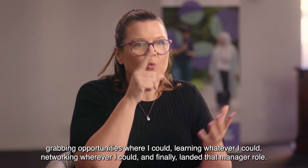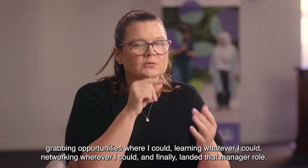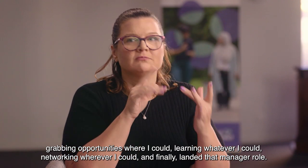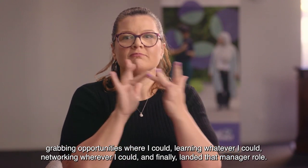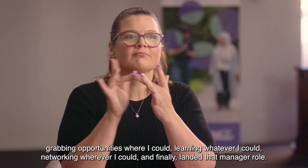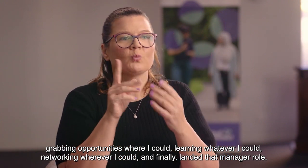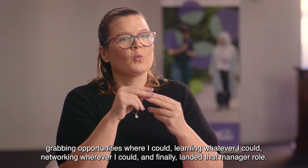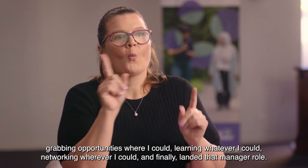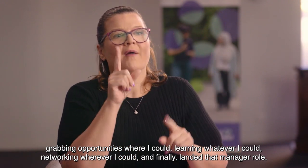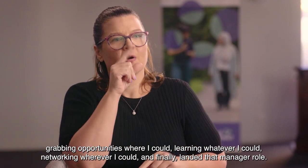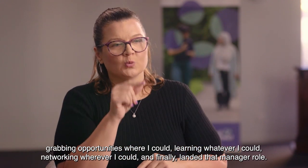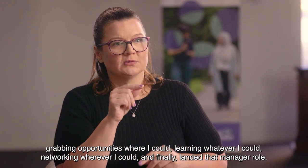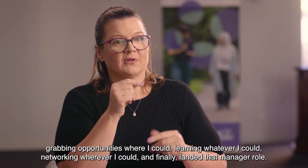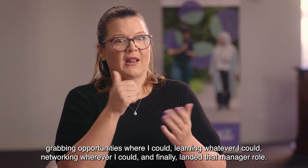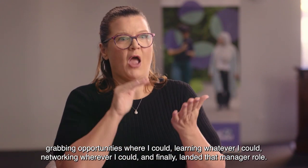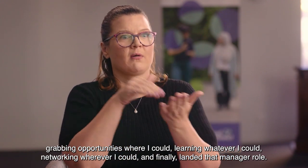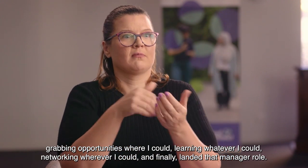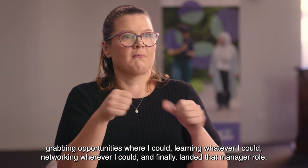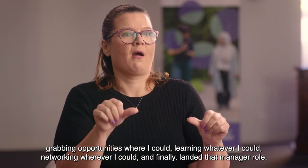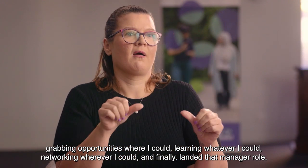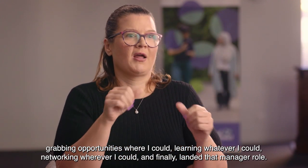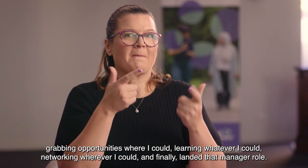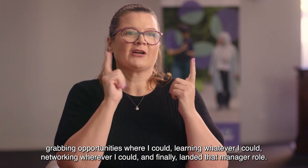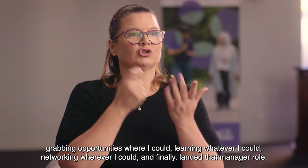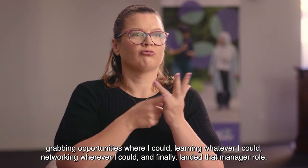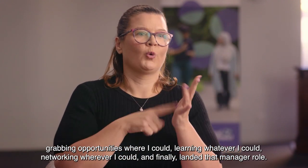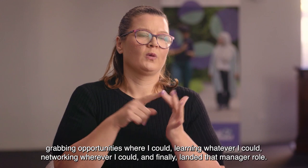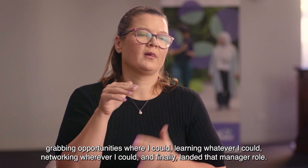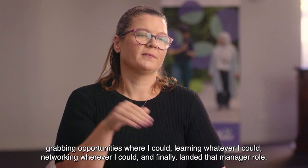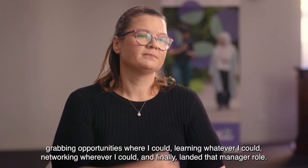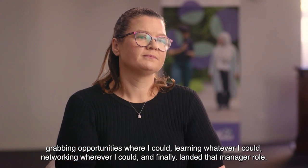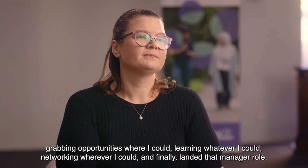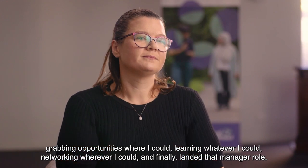whatever I could, networking wherever I could, and finally landed that manager role.